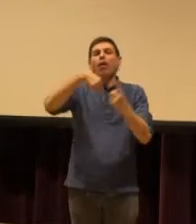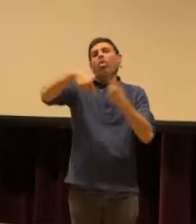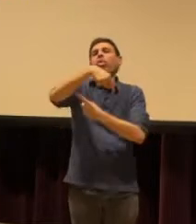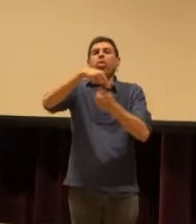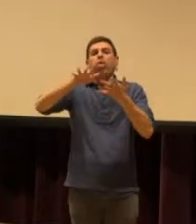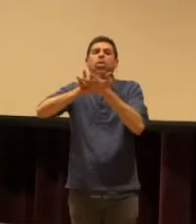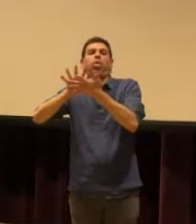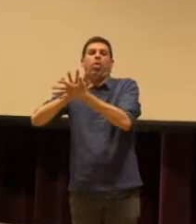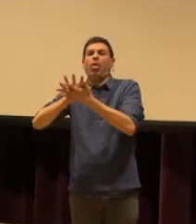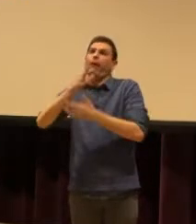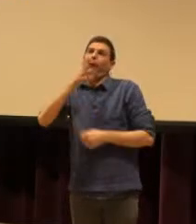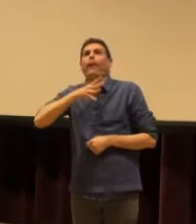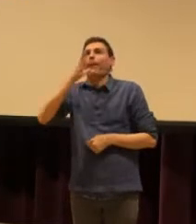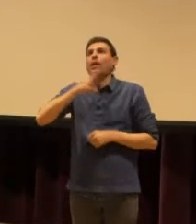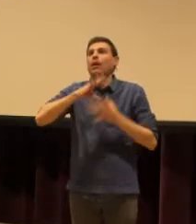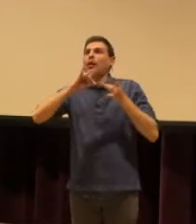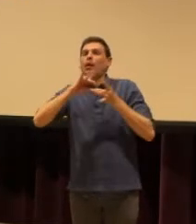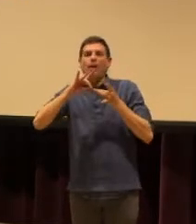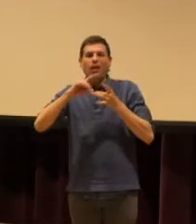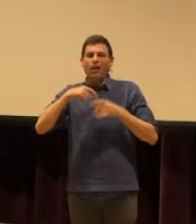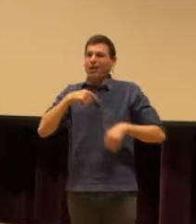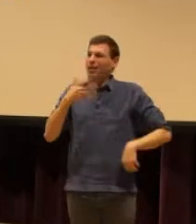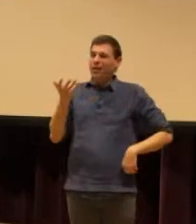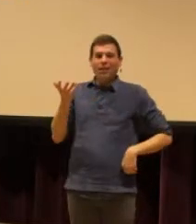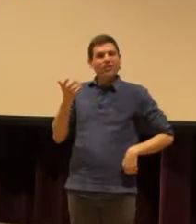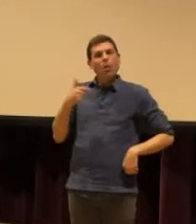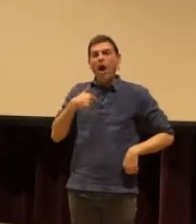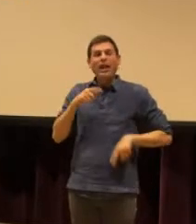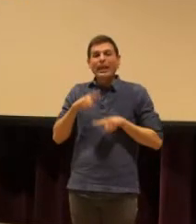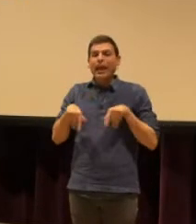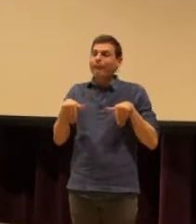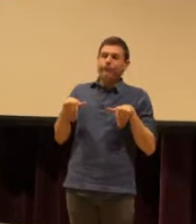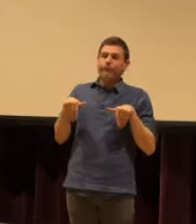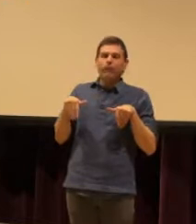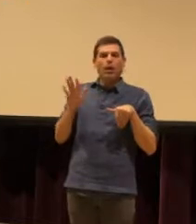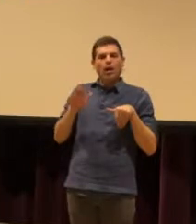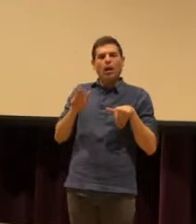So really just kind of trying to be assertive and